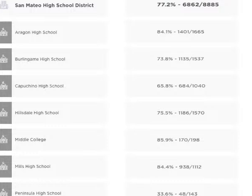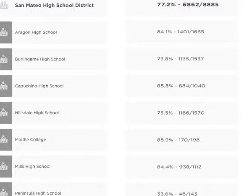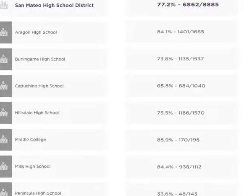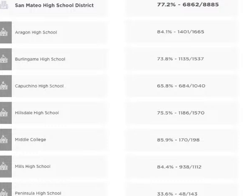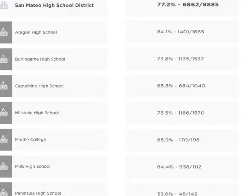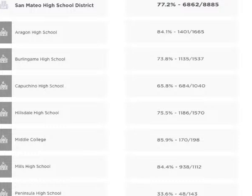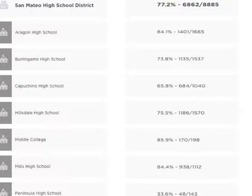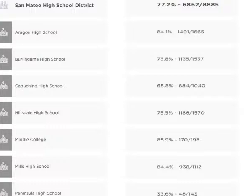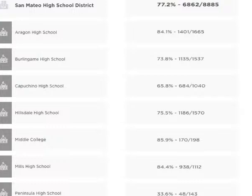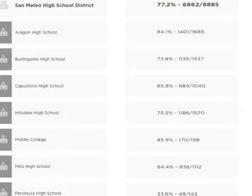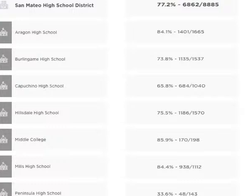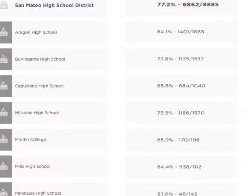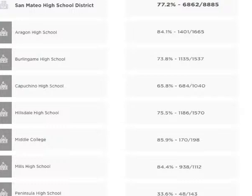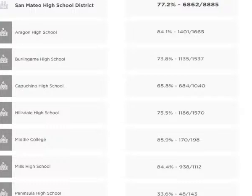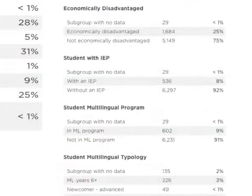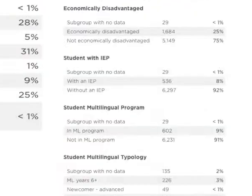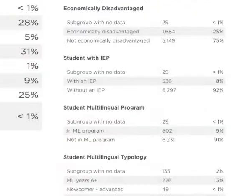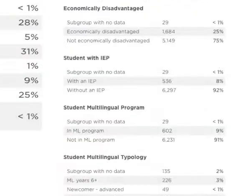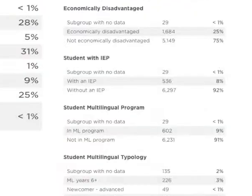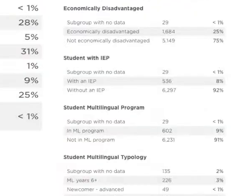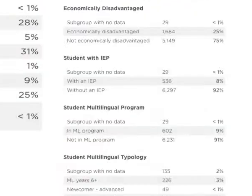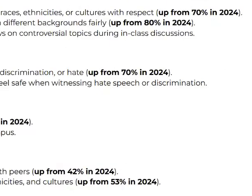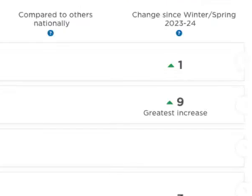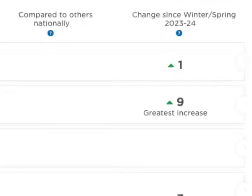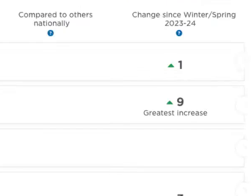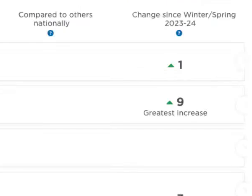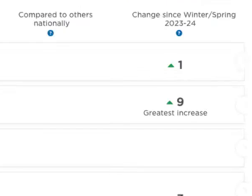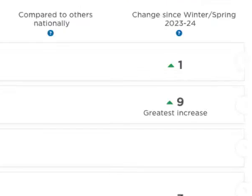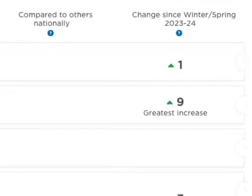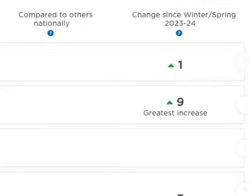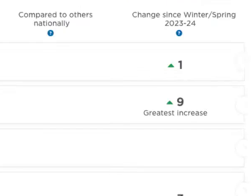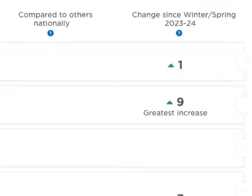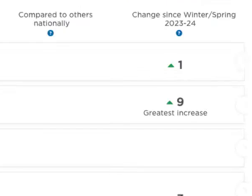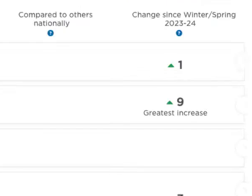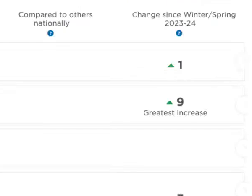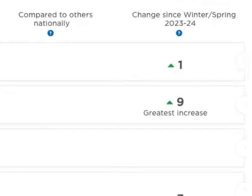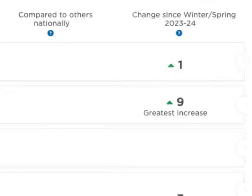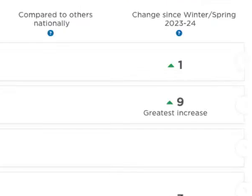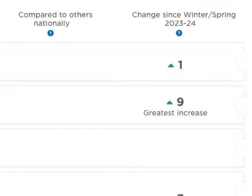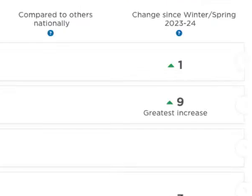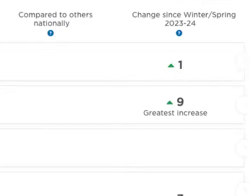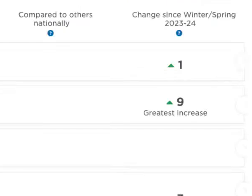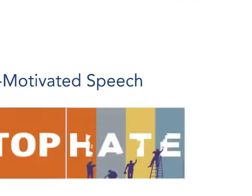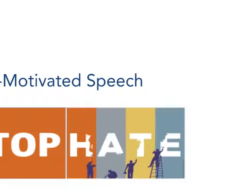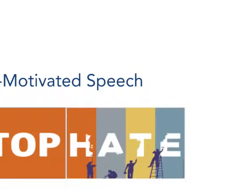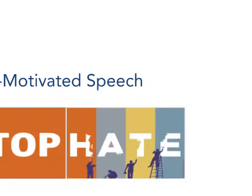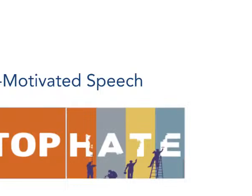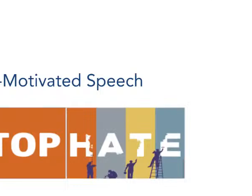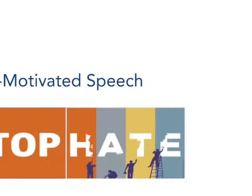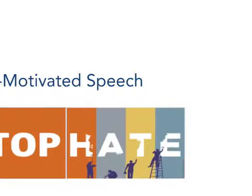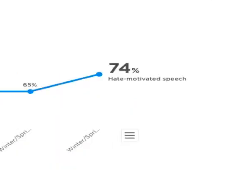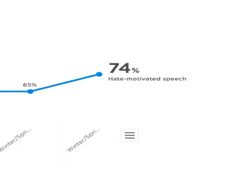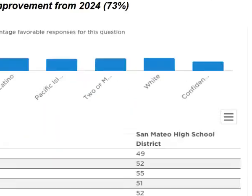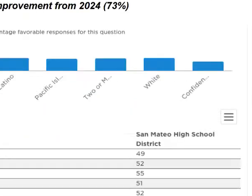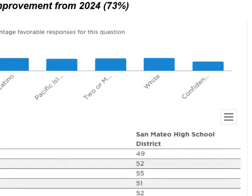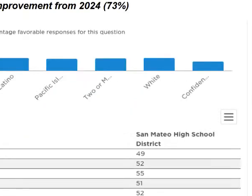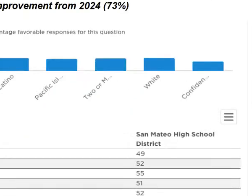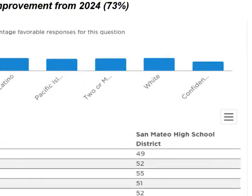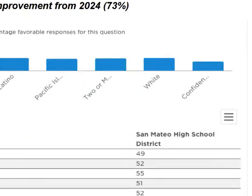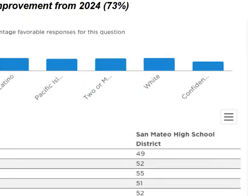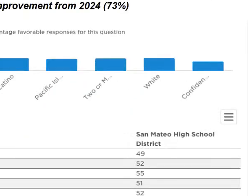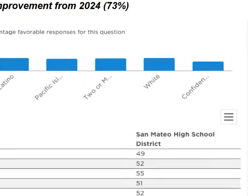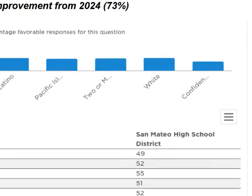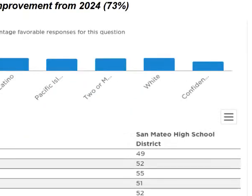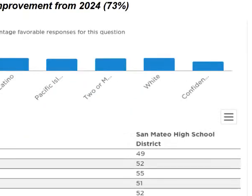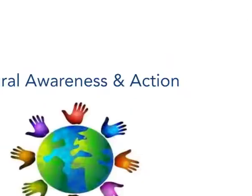race. That's low, although it's picking up. Those are really difficult conversations,